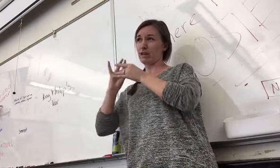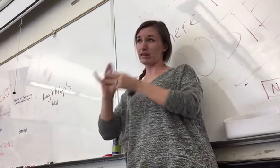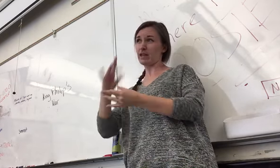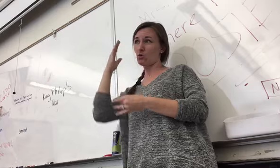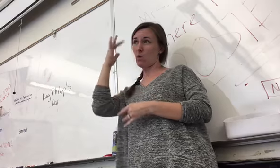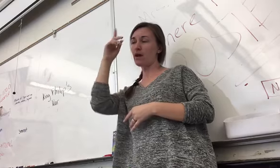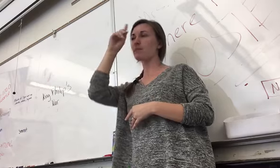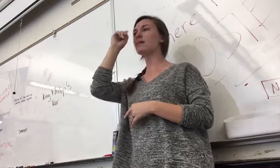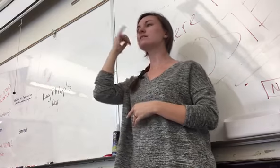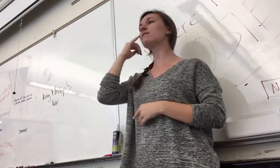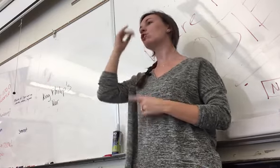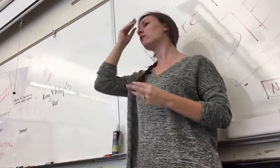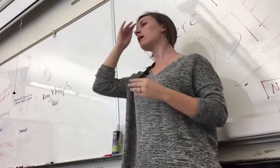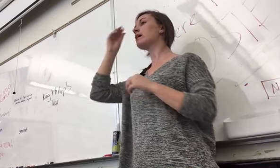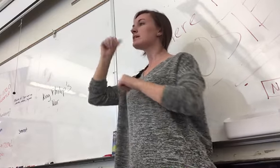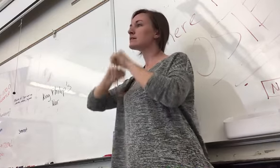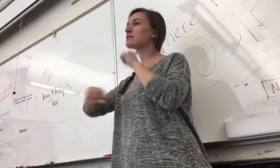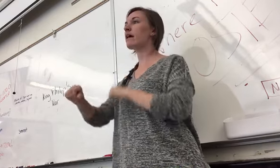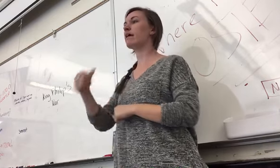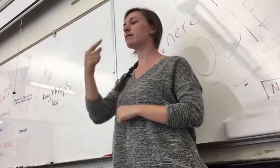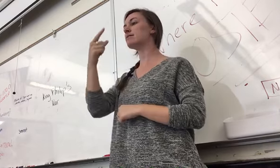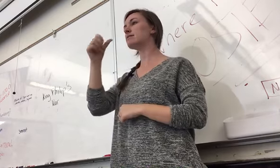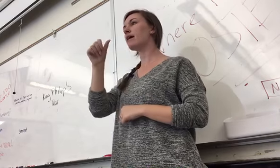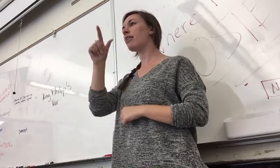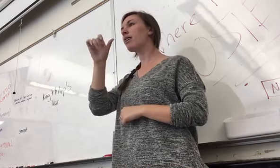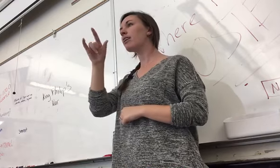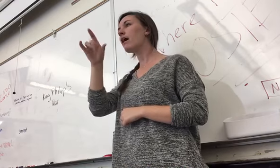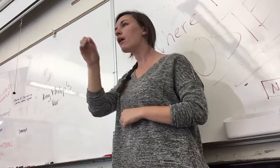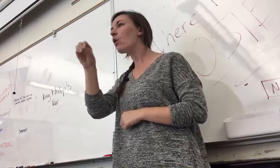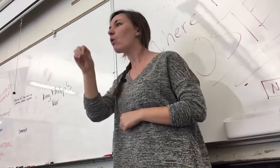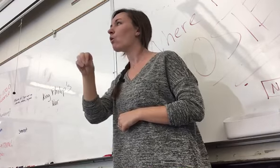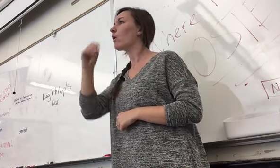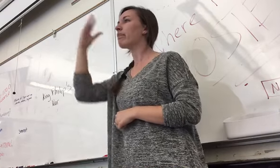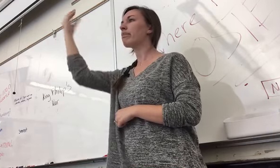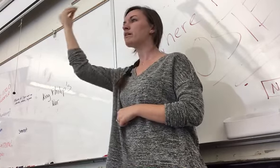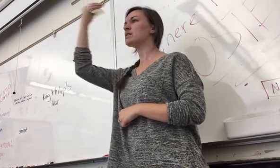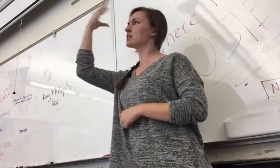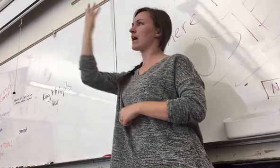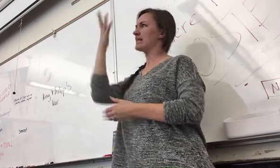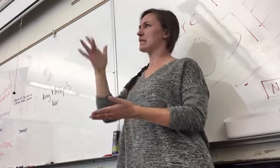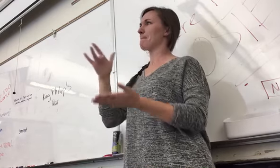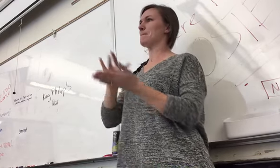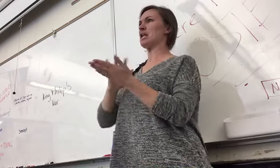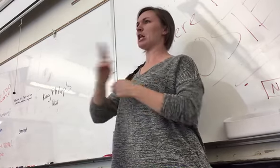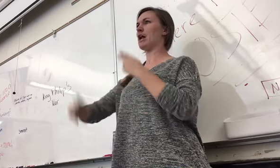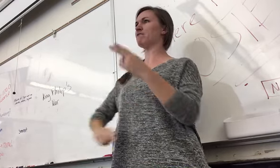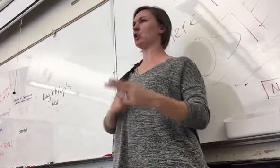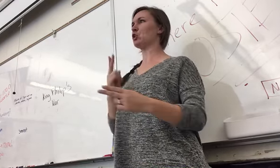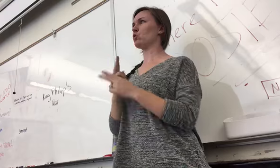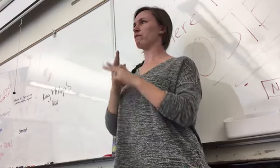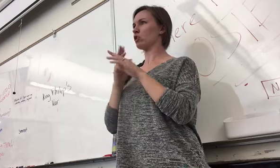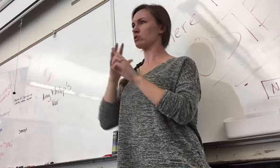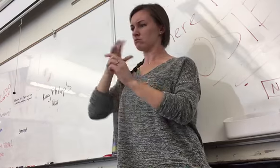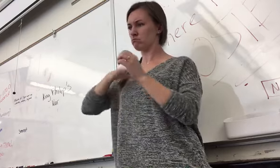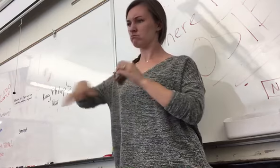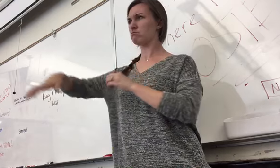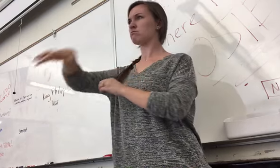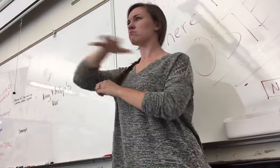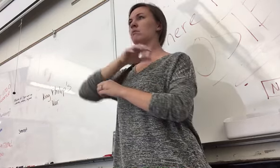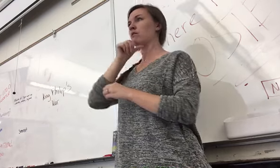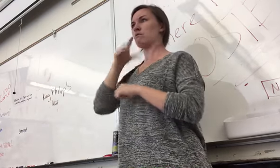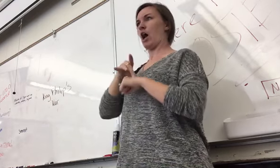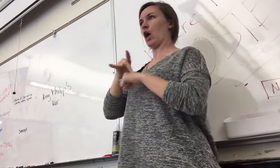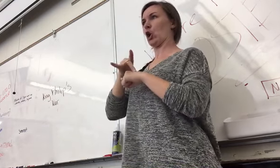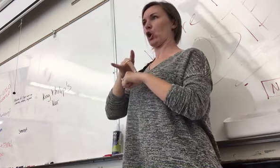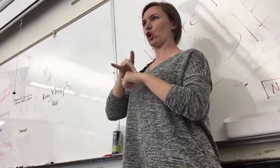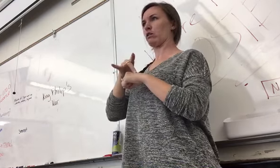think Galileo, thinking of the sun as the center of the universe instead of the earth being the